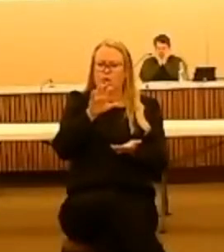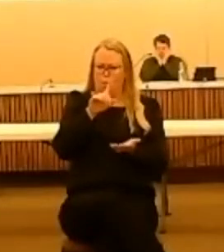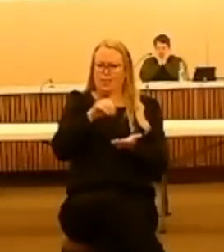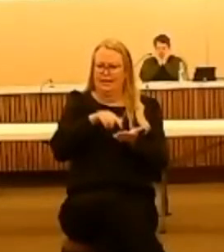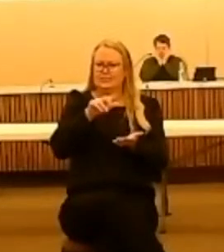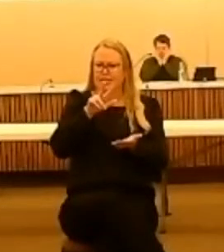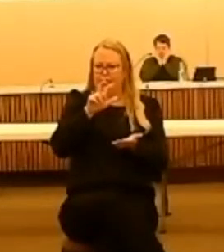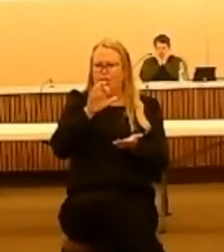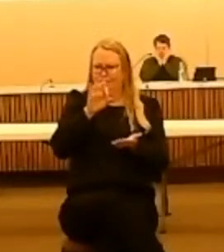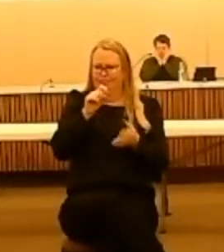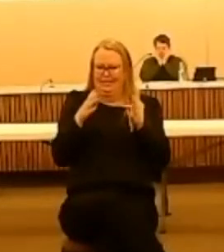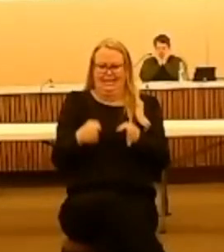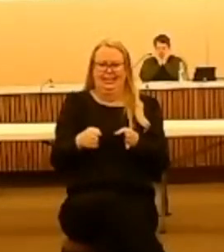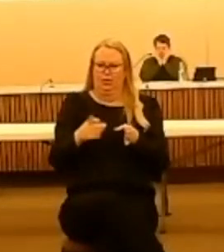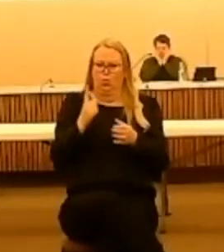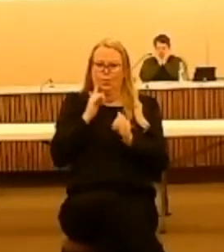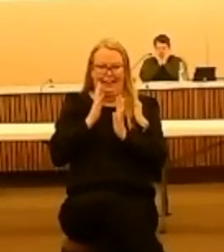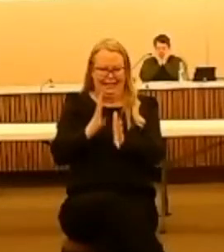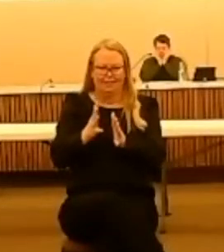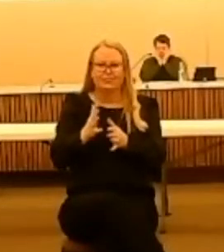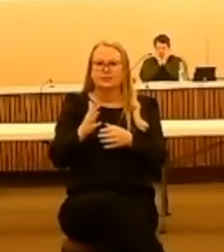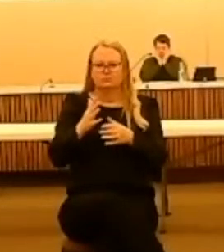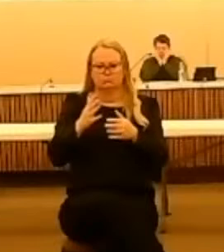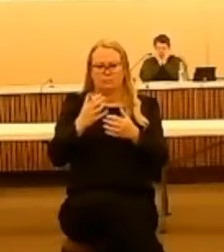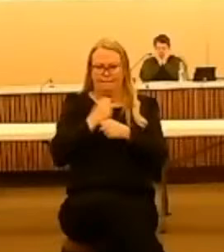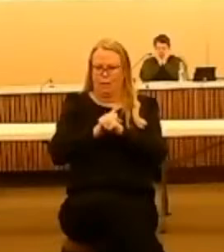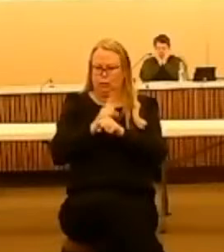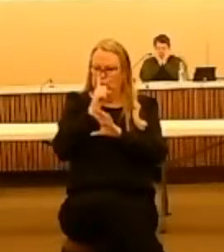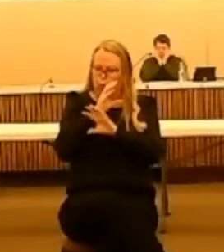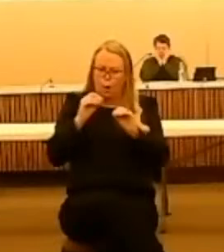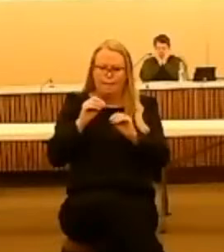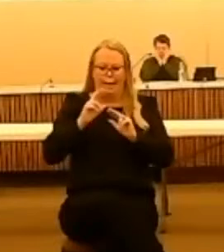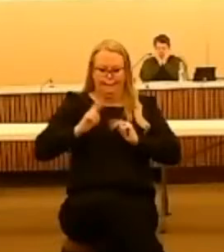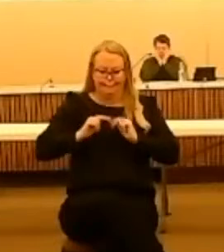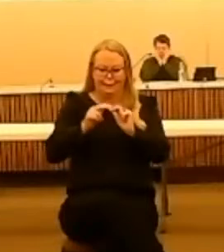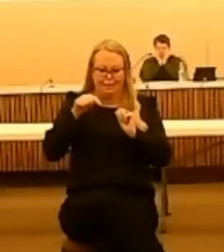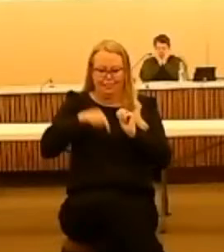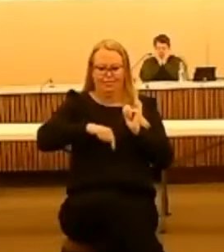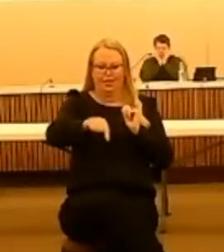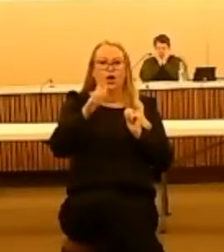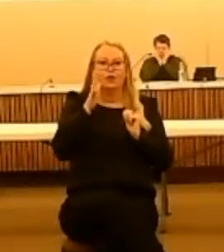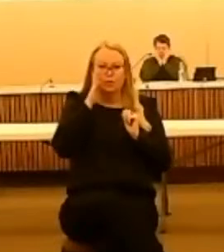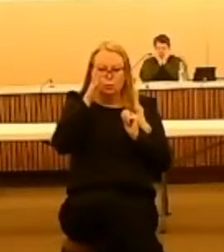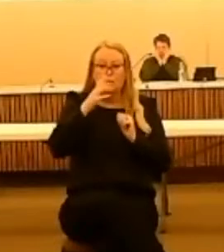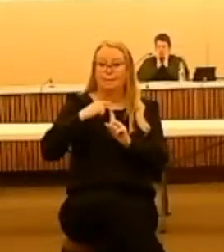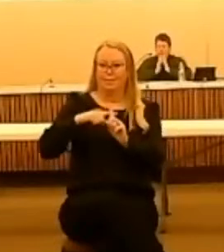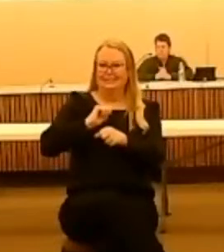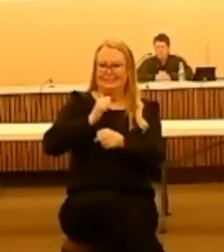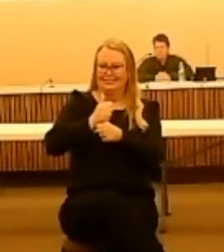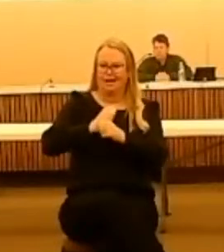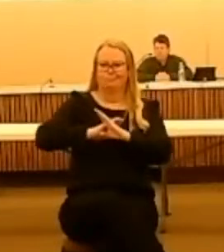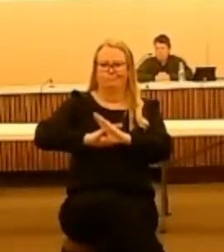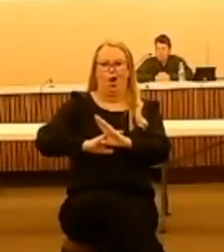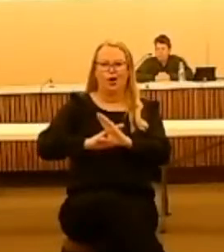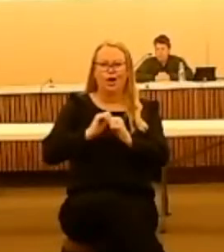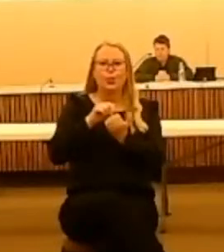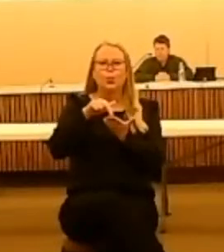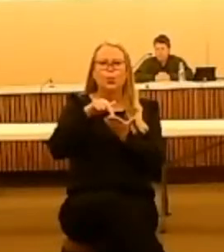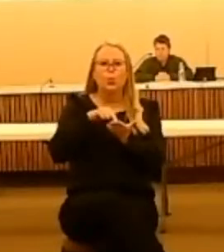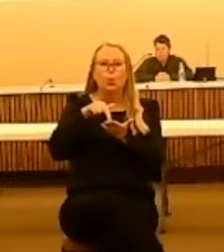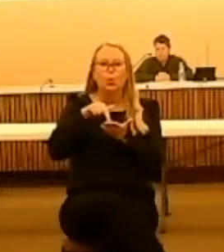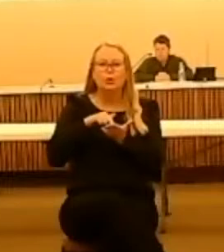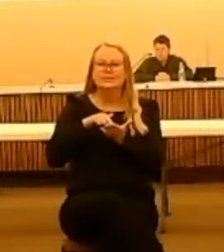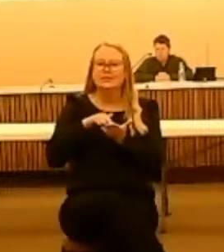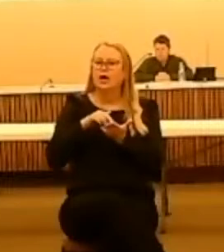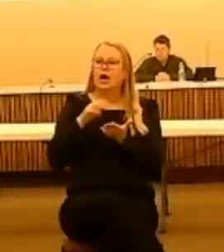or forever wild area, putting it into an easement to ensure that no future application could come in and ever try to propose any infrastructure